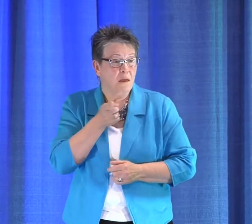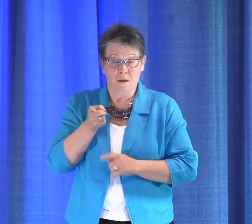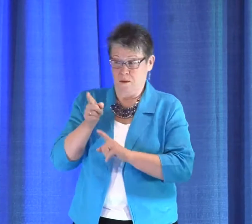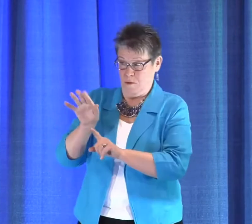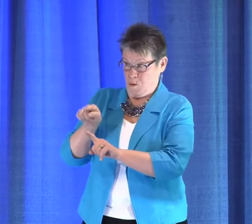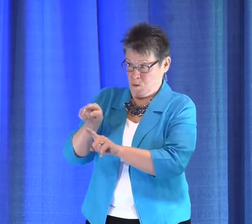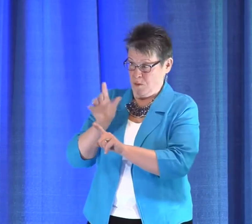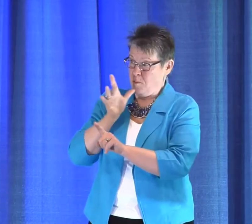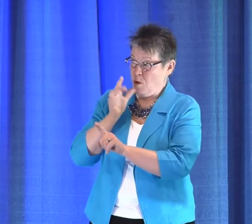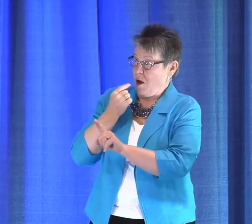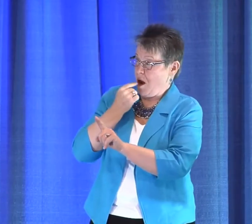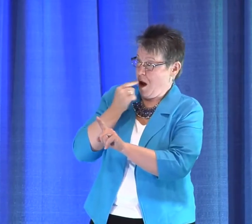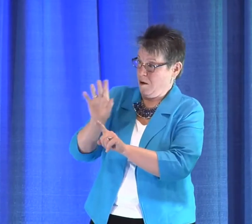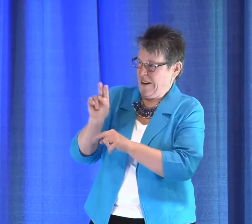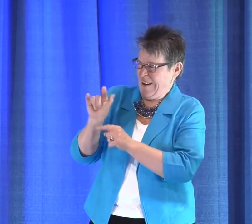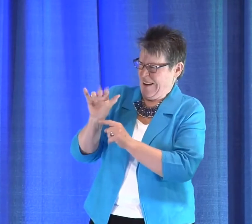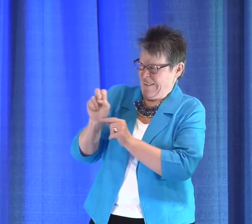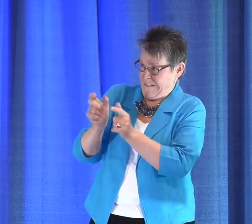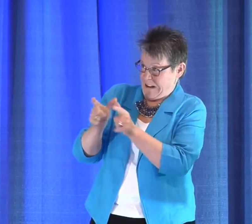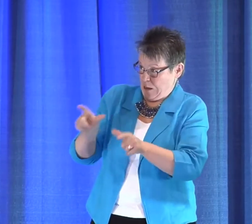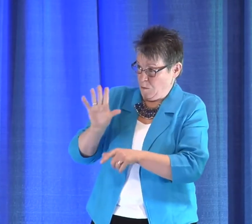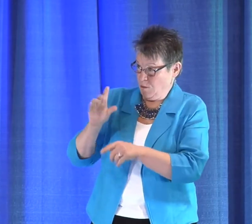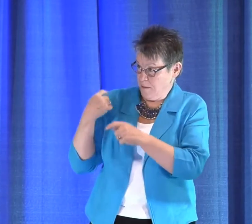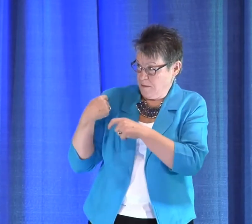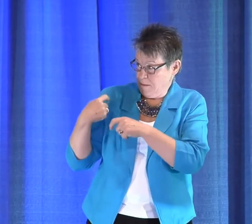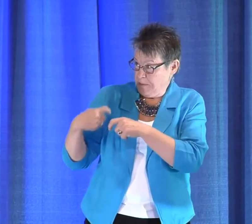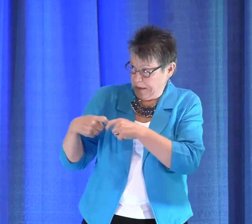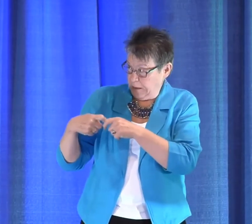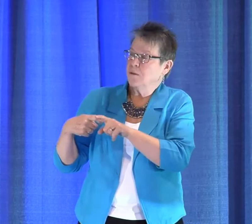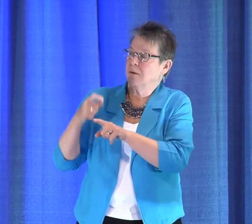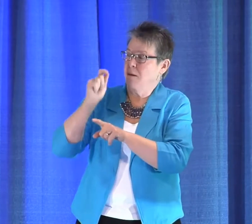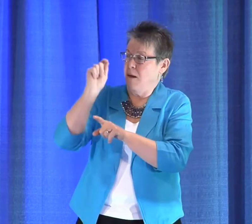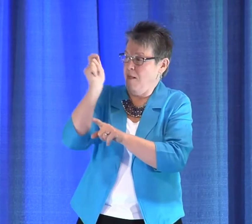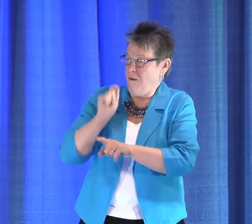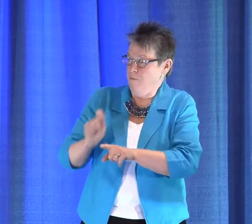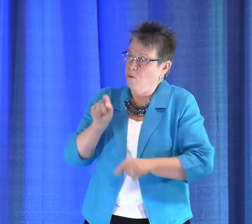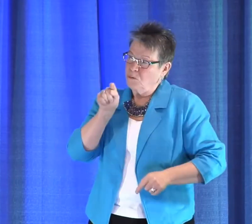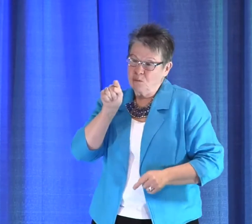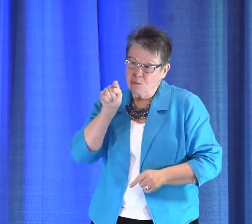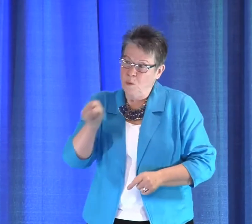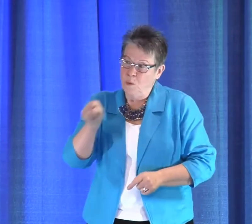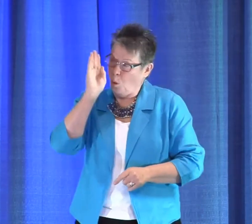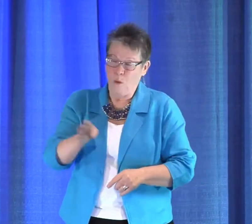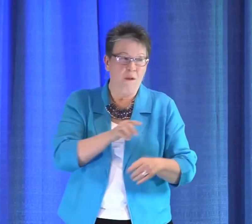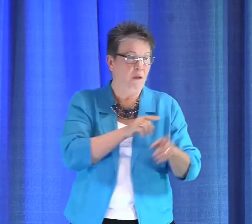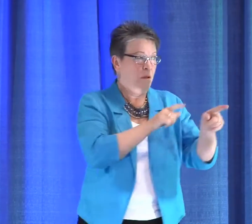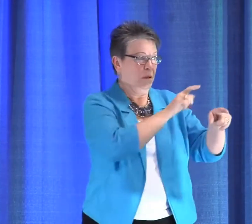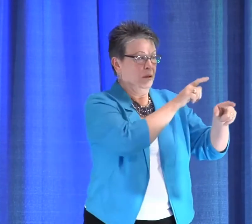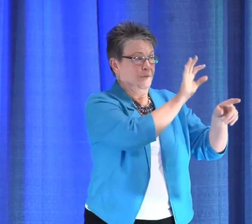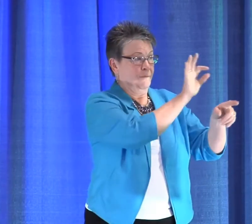Which is your mother tongue? Which is your mother tongue? What is your first language? Is it Spanish? And